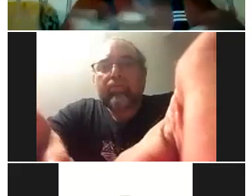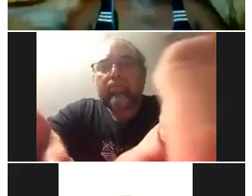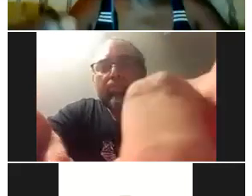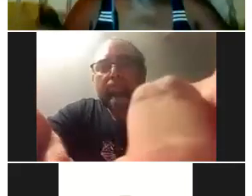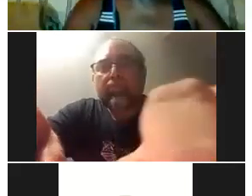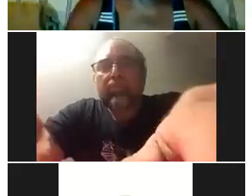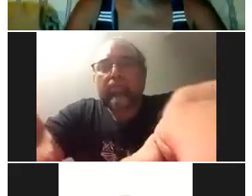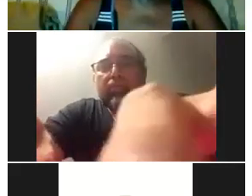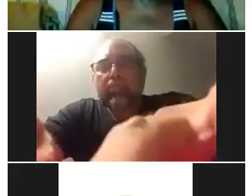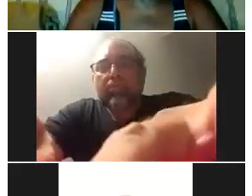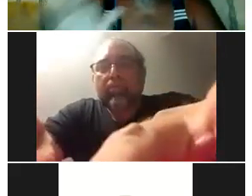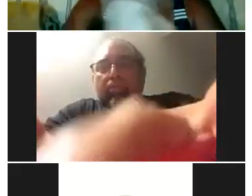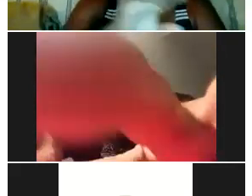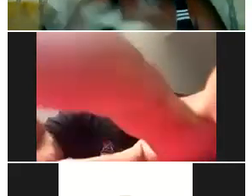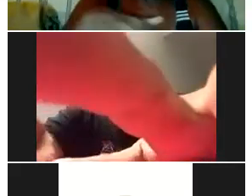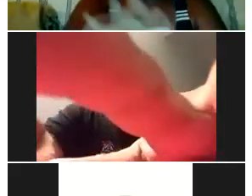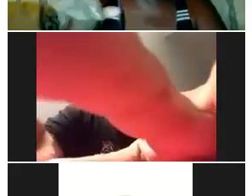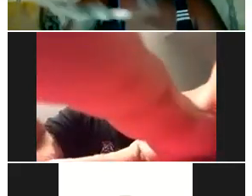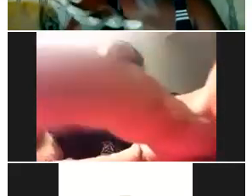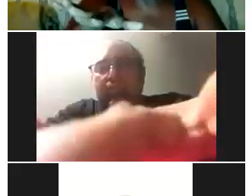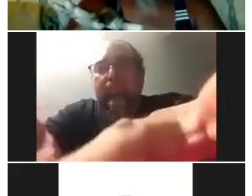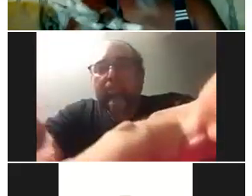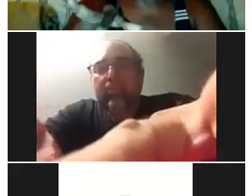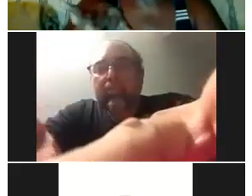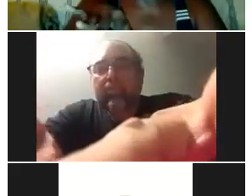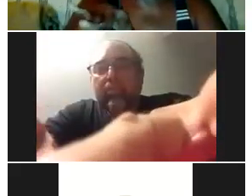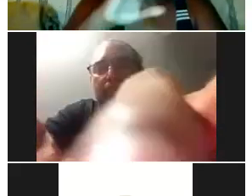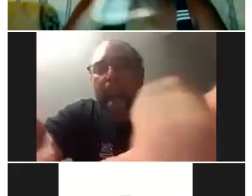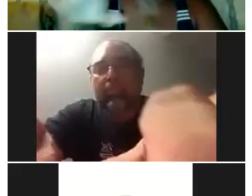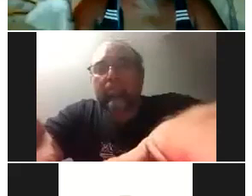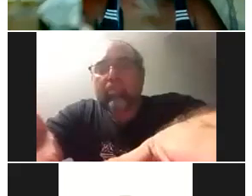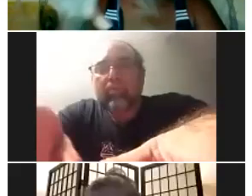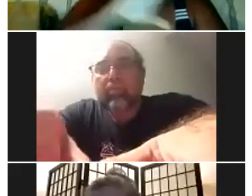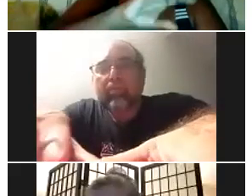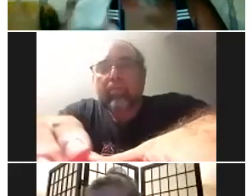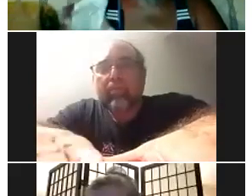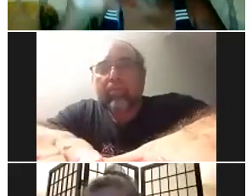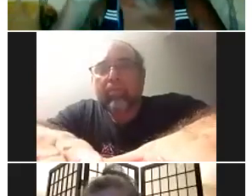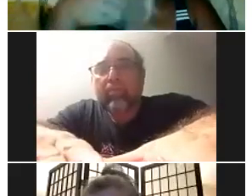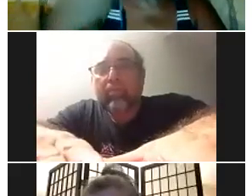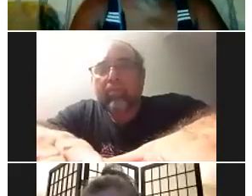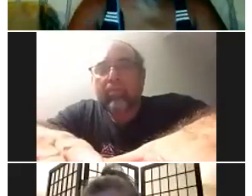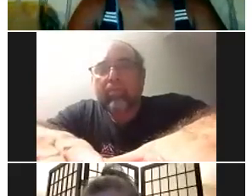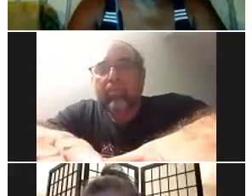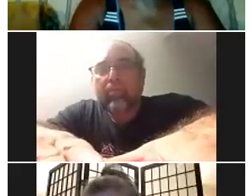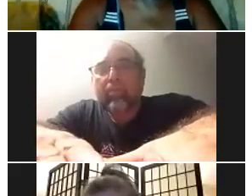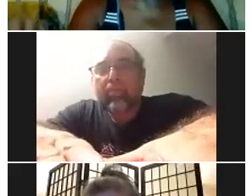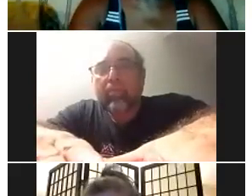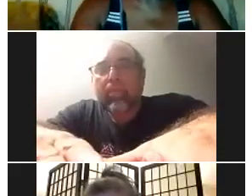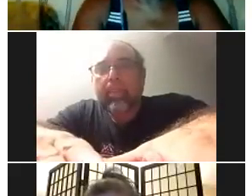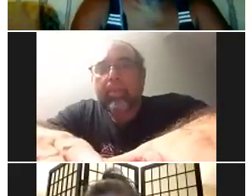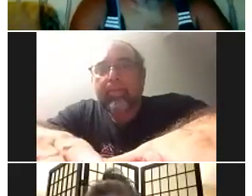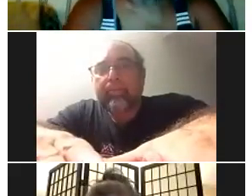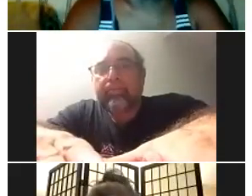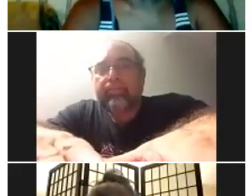this is just the beginner part. And this is like the first class of it that you would be learning if